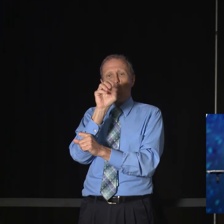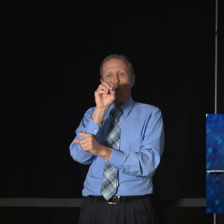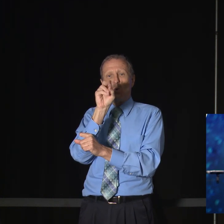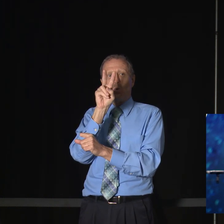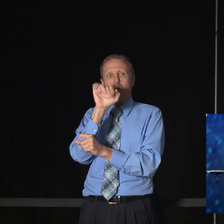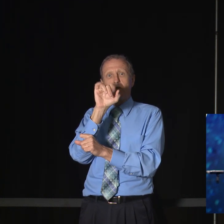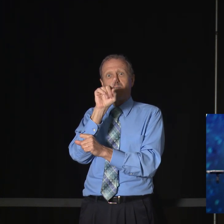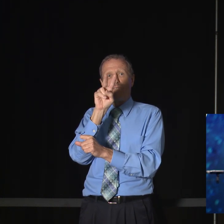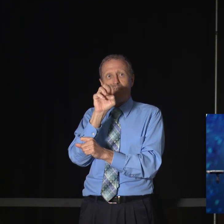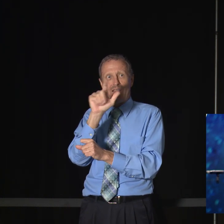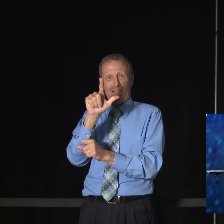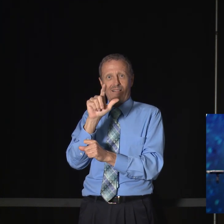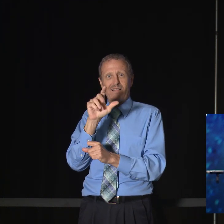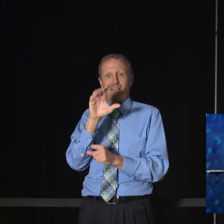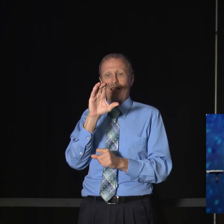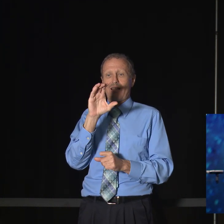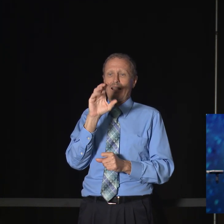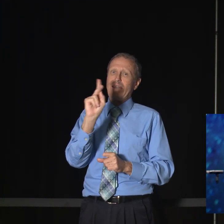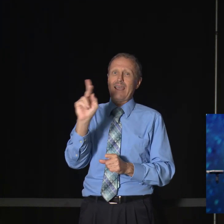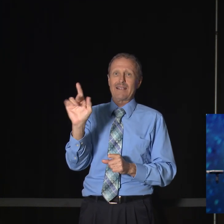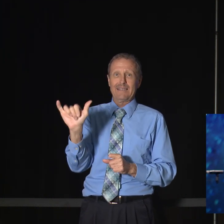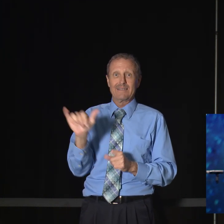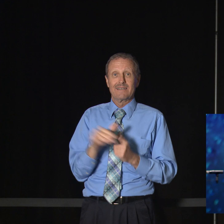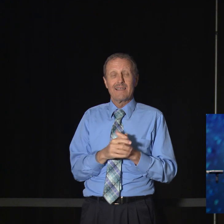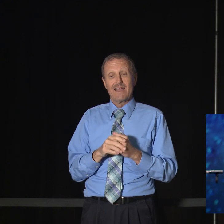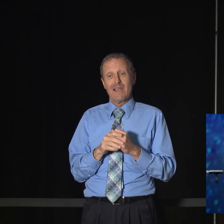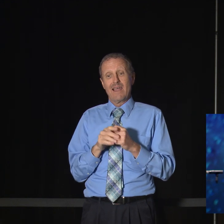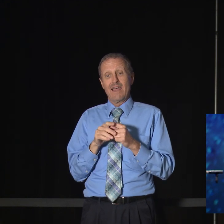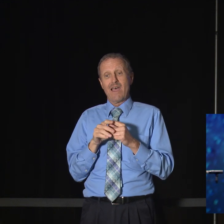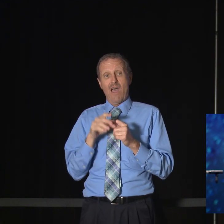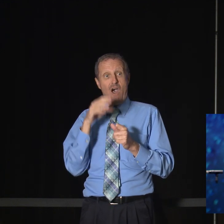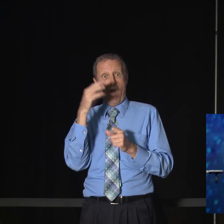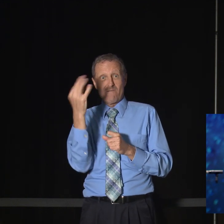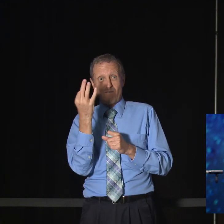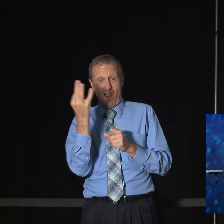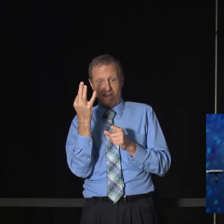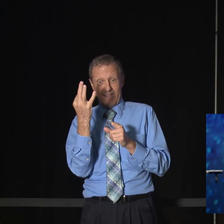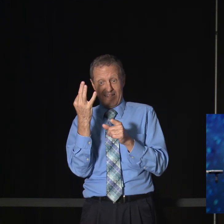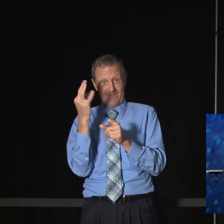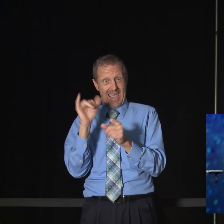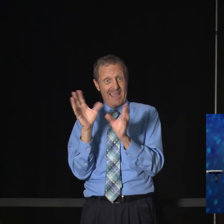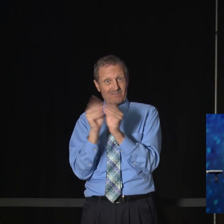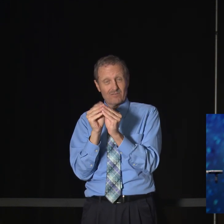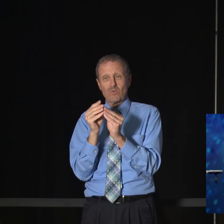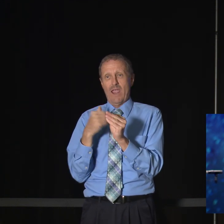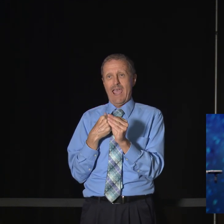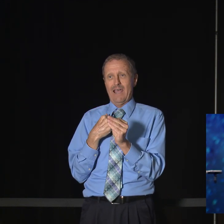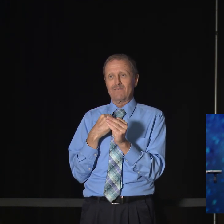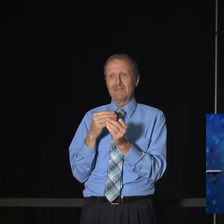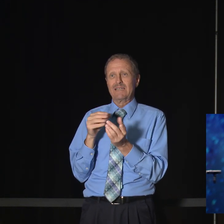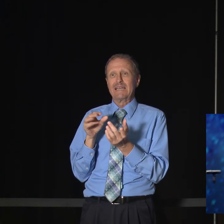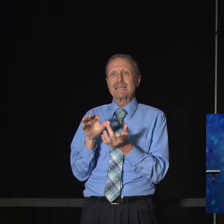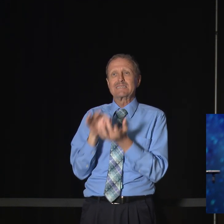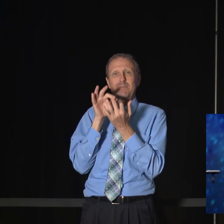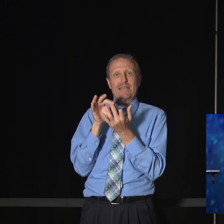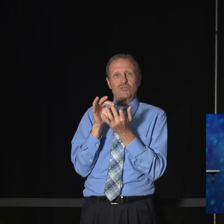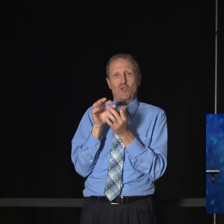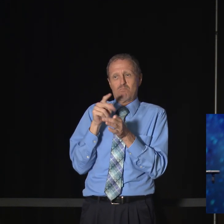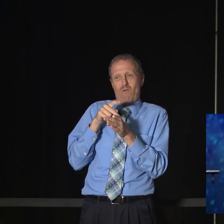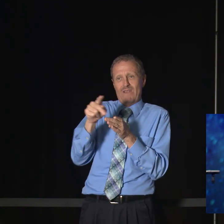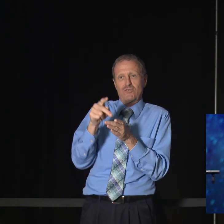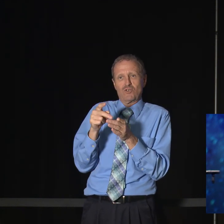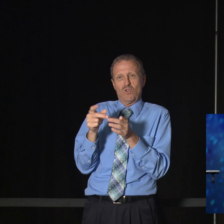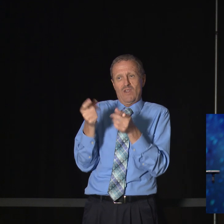Business Unusual, and during that convention, we have on the Friday a very special Young Professionals event. That